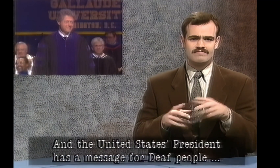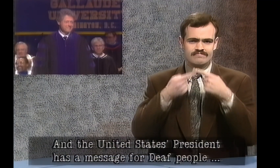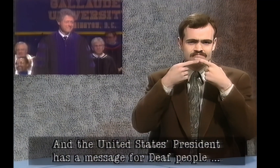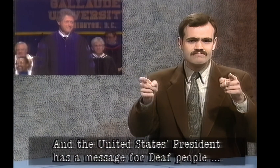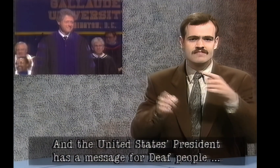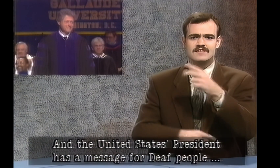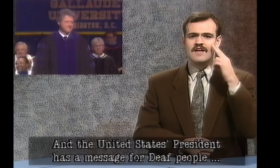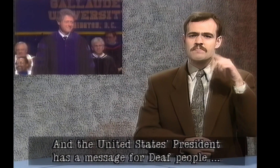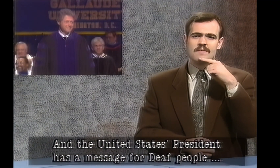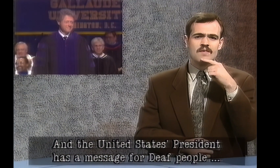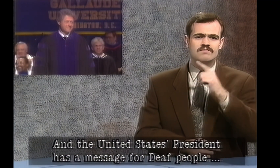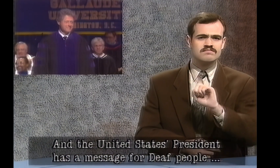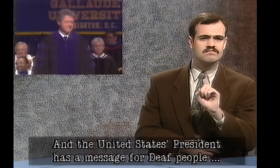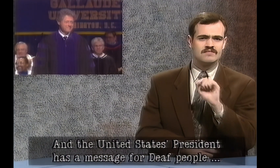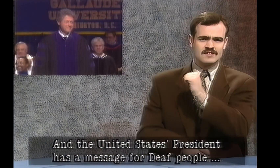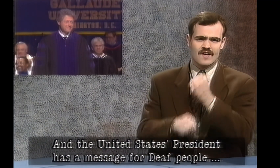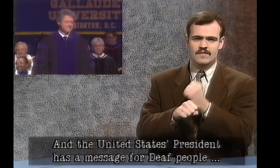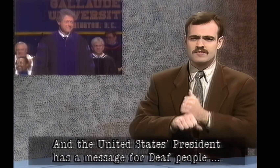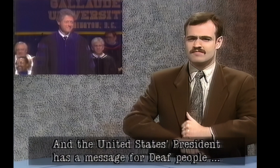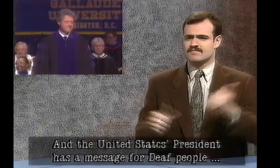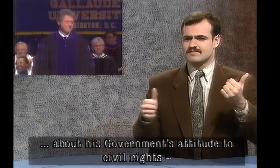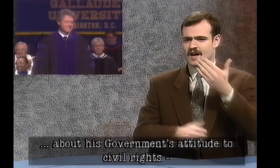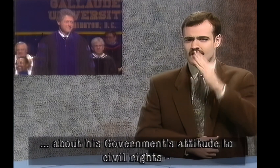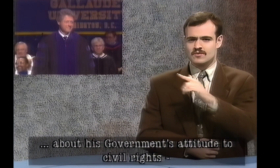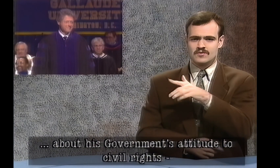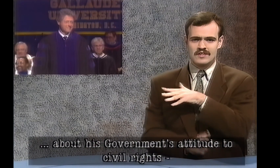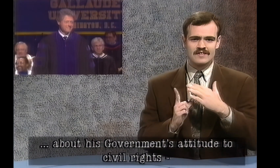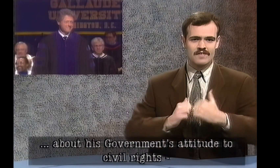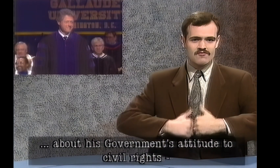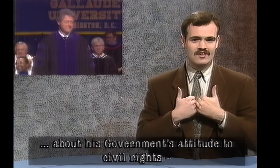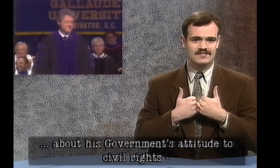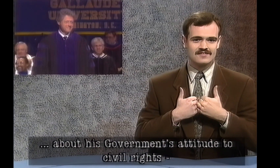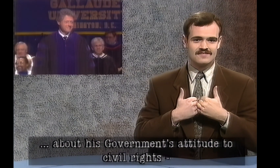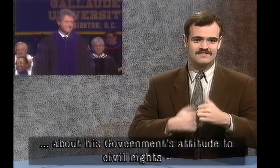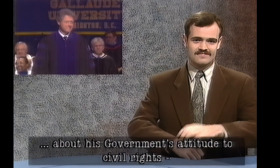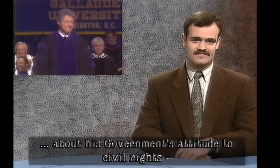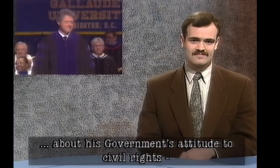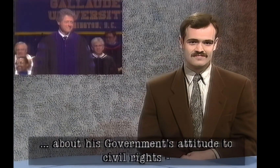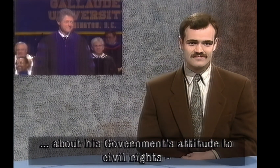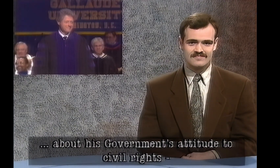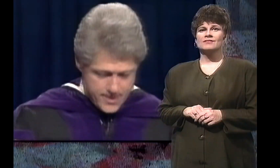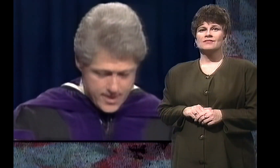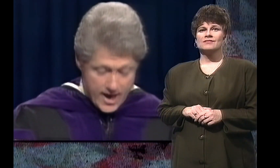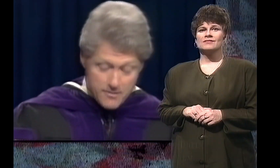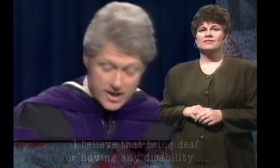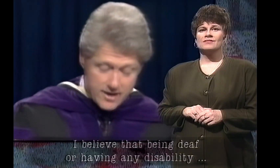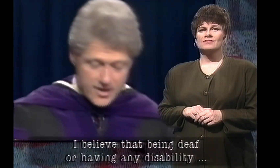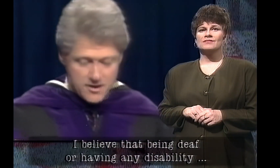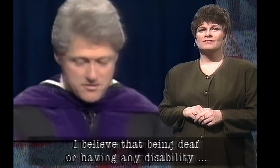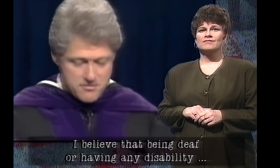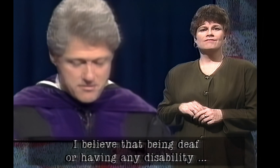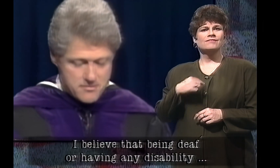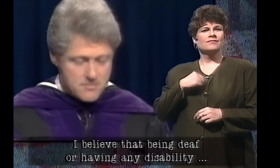And the President of the United States has a message for deaf people about his government's attitude to civil rights. I believe